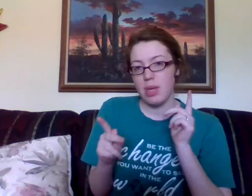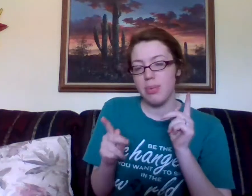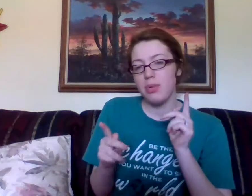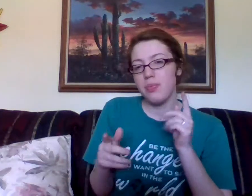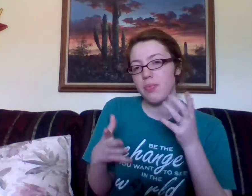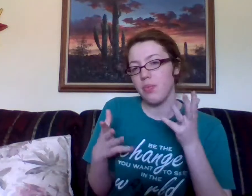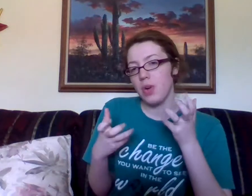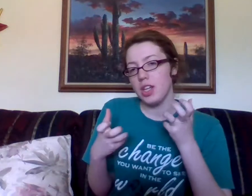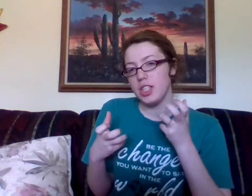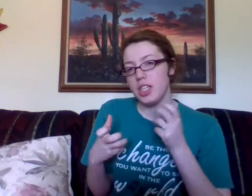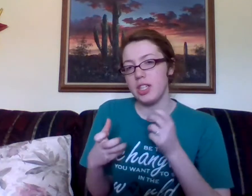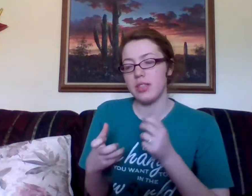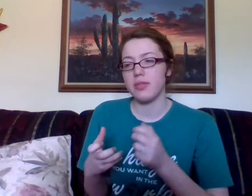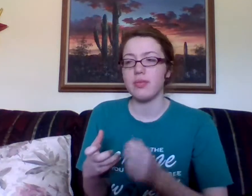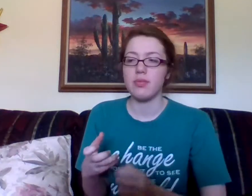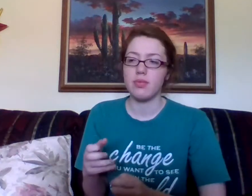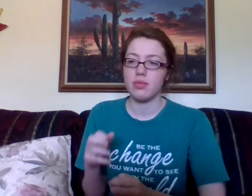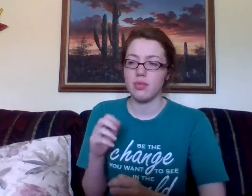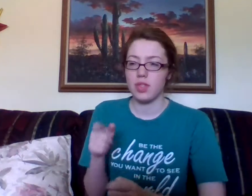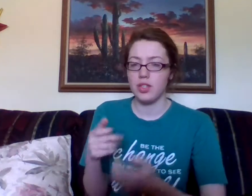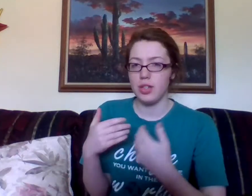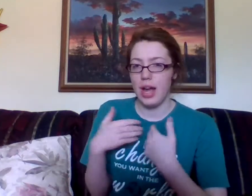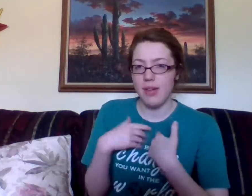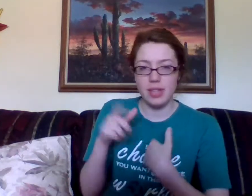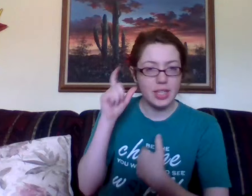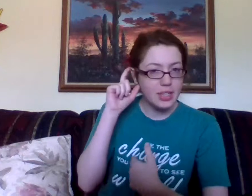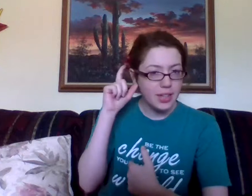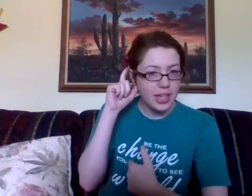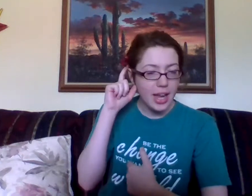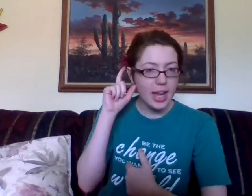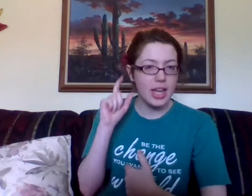People wanting you to have a hearing aid